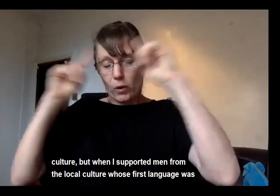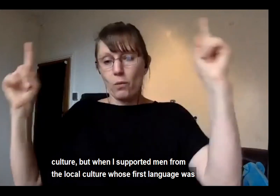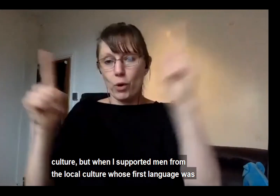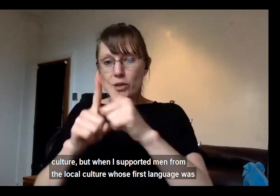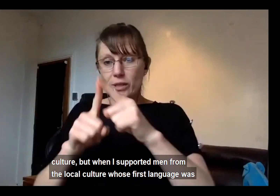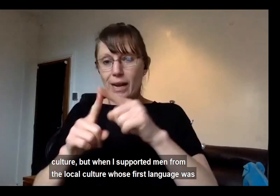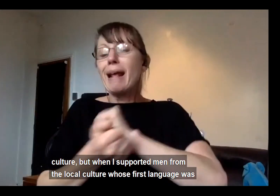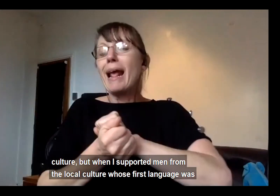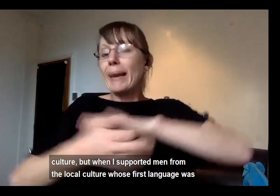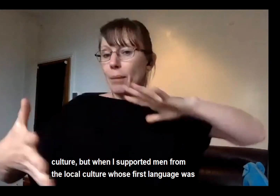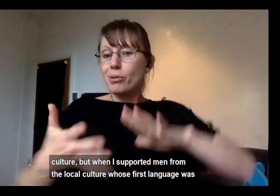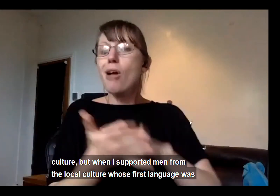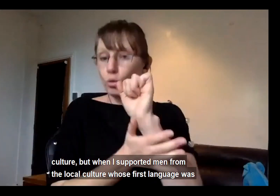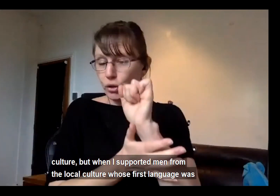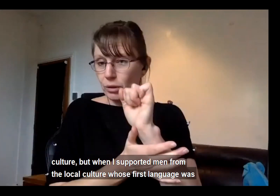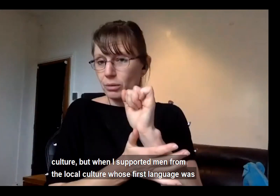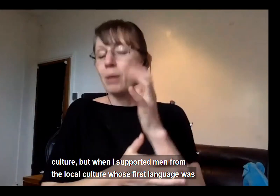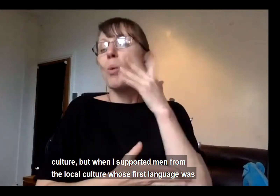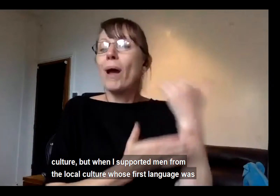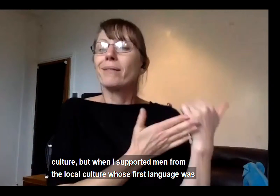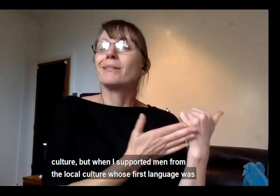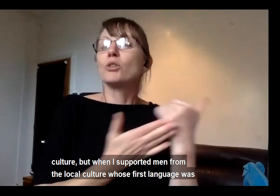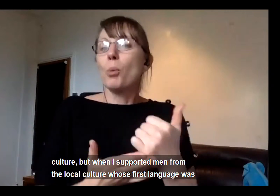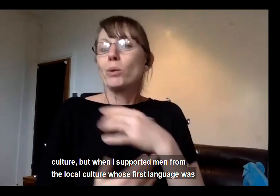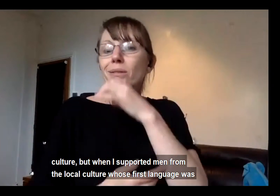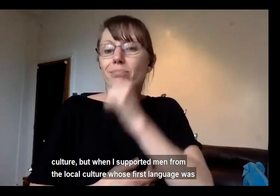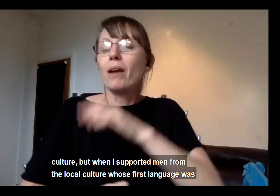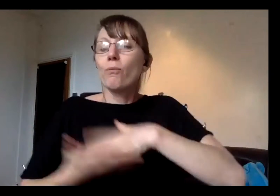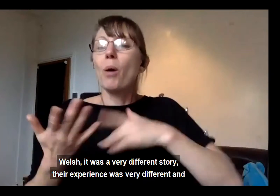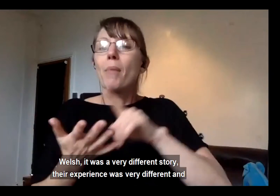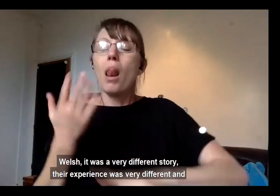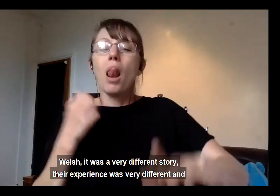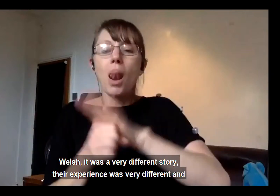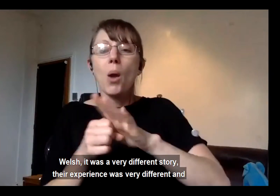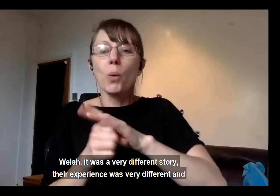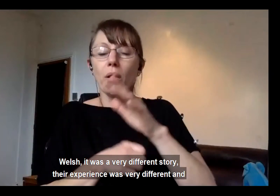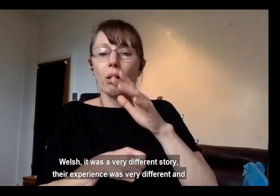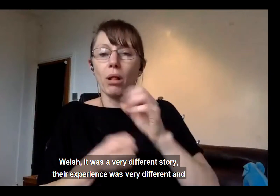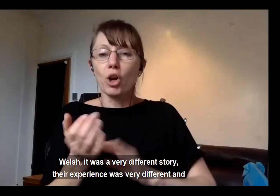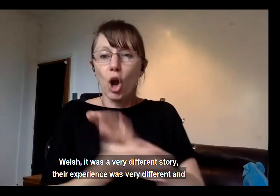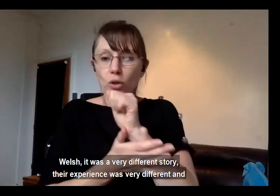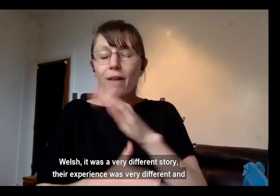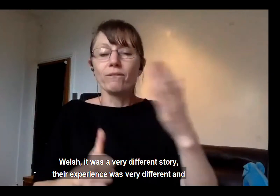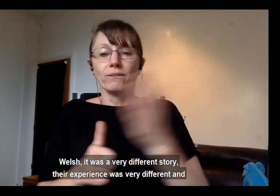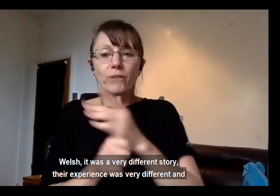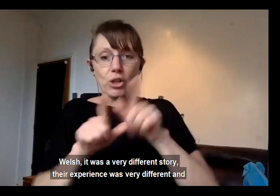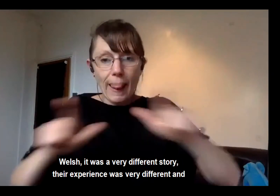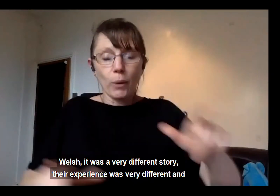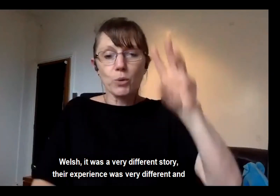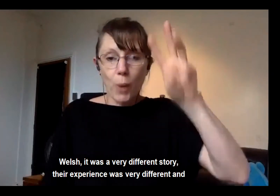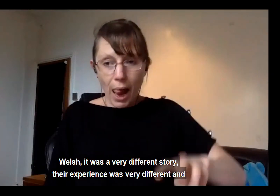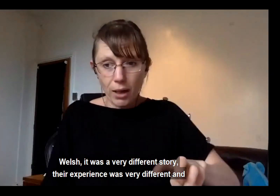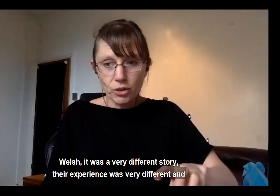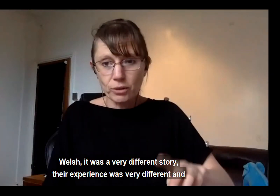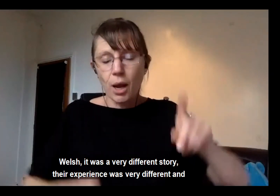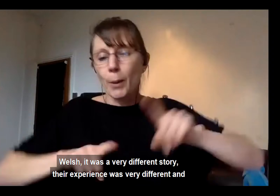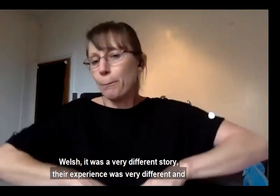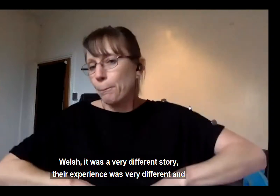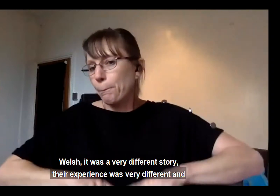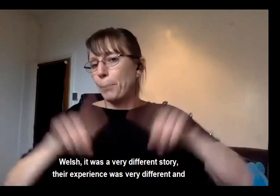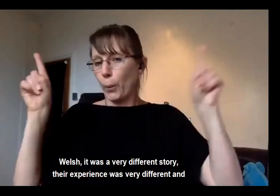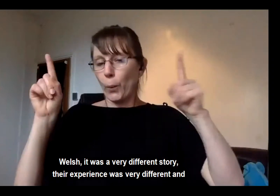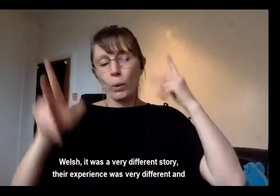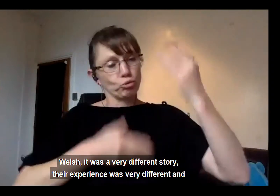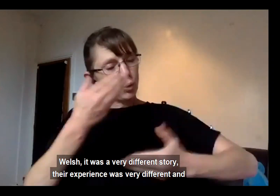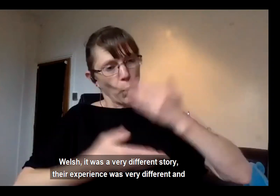I supported men from the local culture whose first language was Welsh, it was a very different story. Their